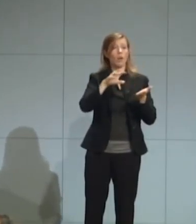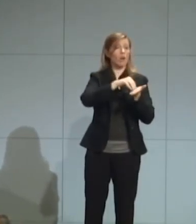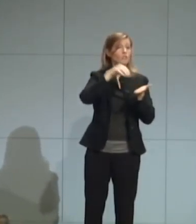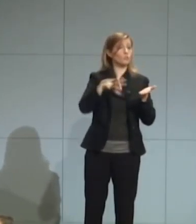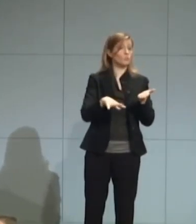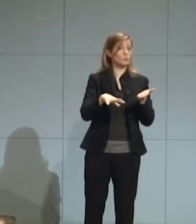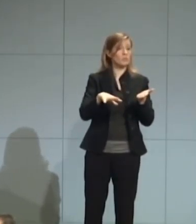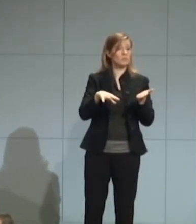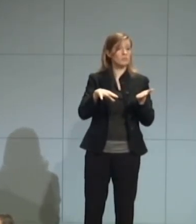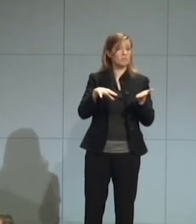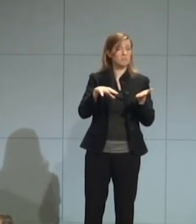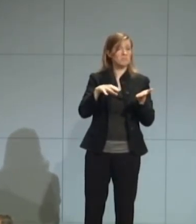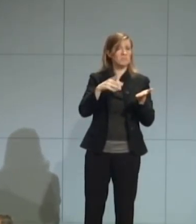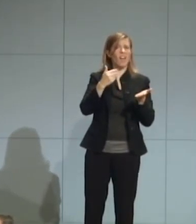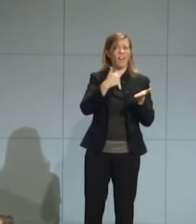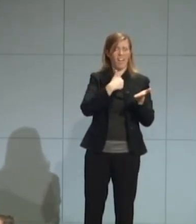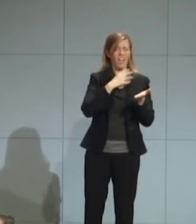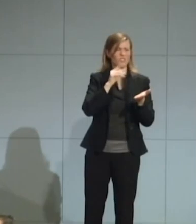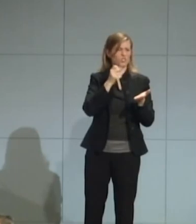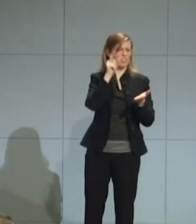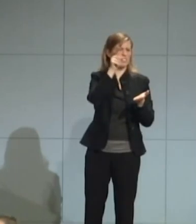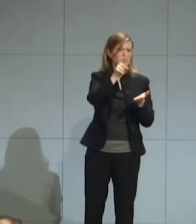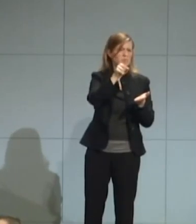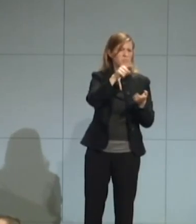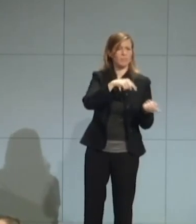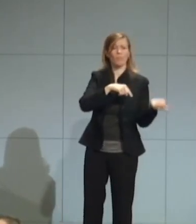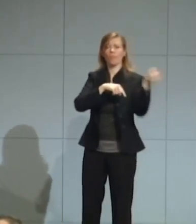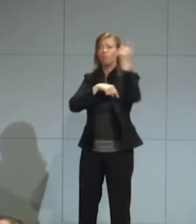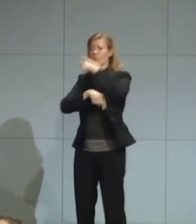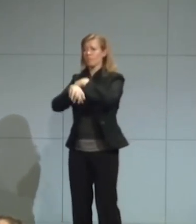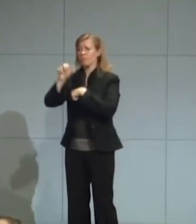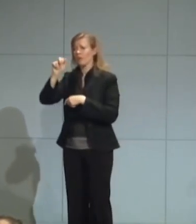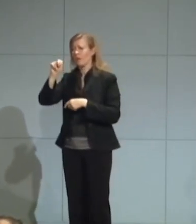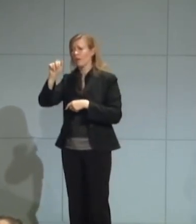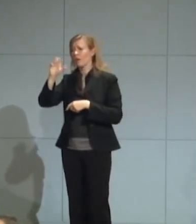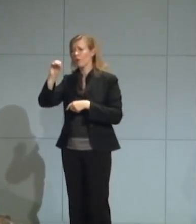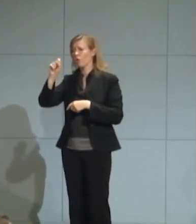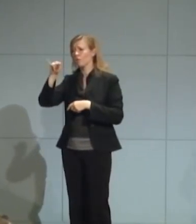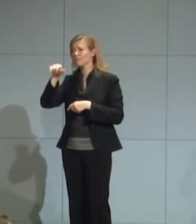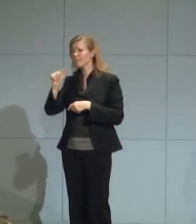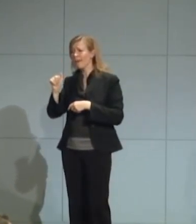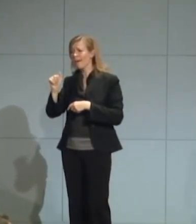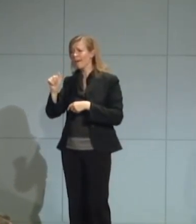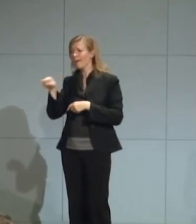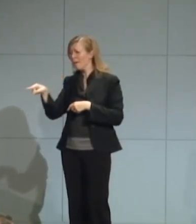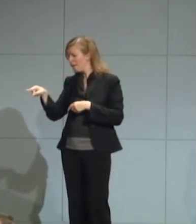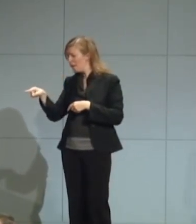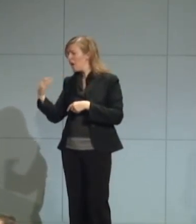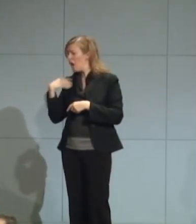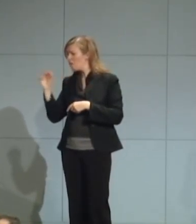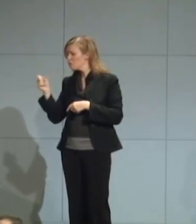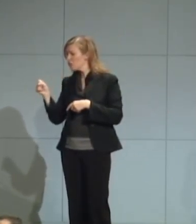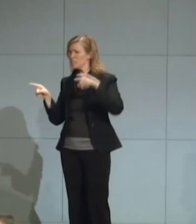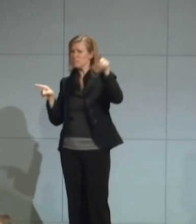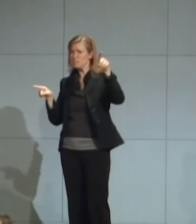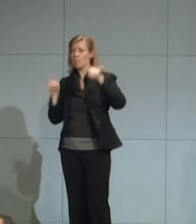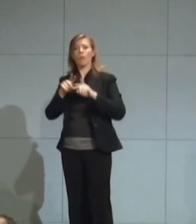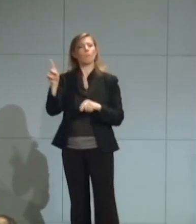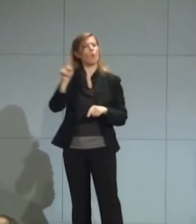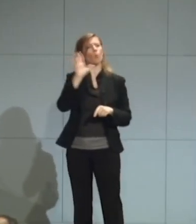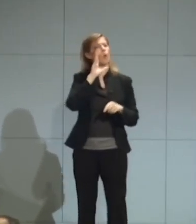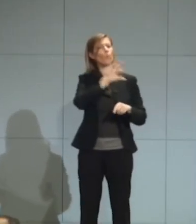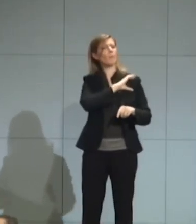mid-1800s, the new line was that the Egyptians, they weren't even real Africans. Forget the fact that they're located